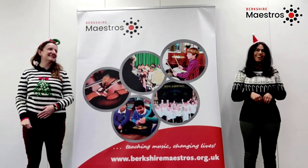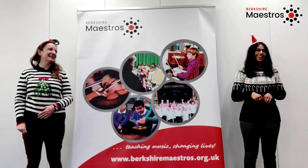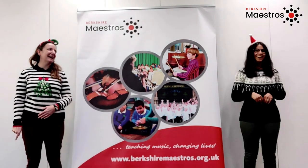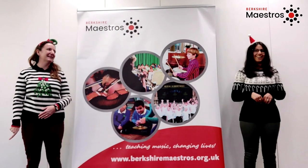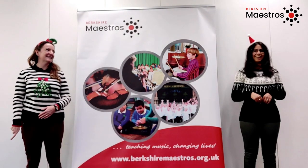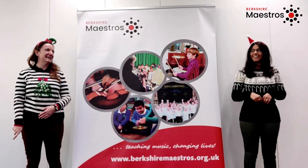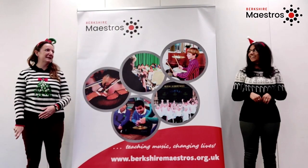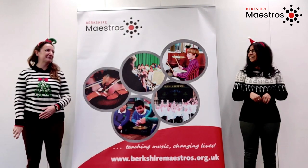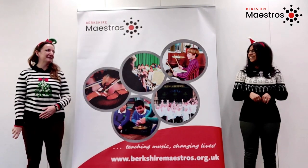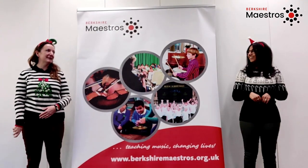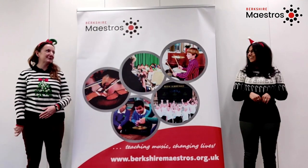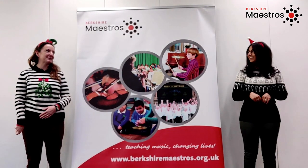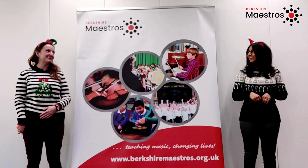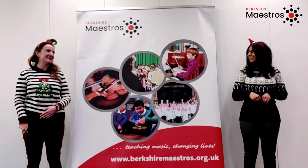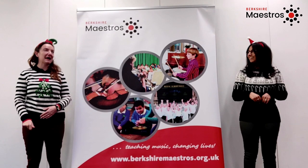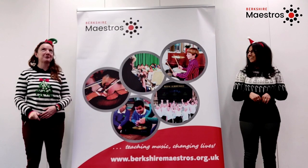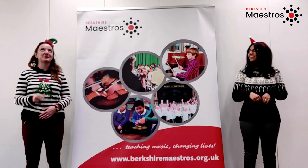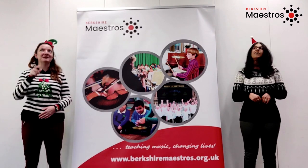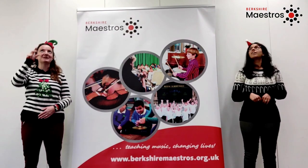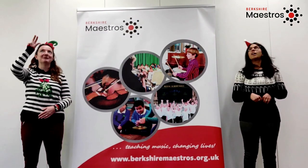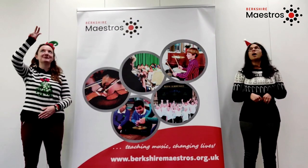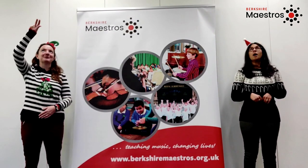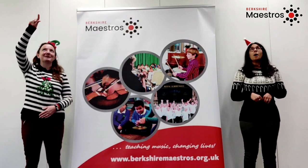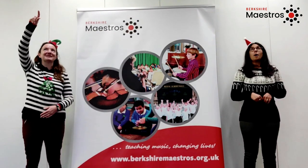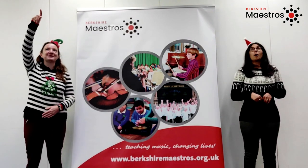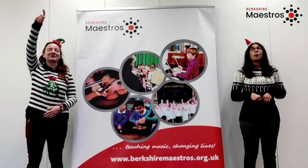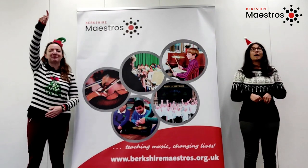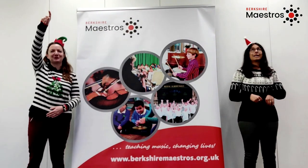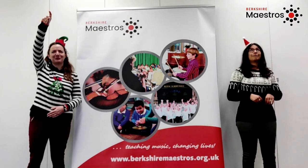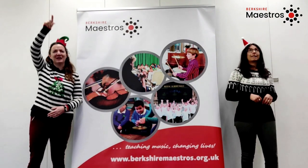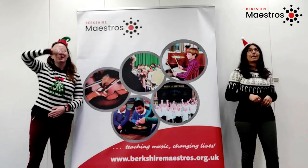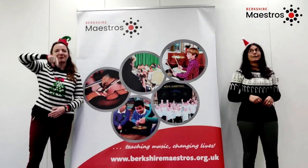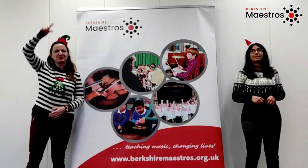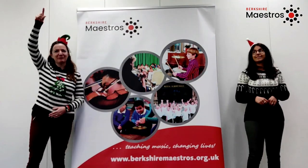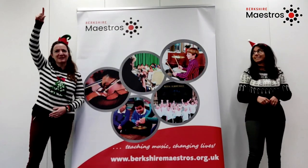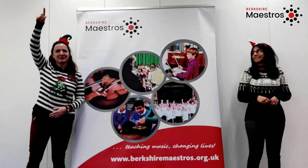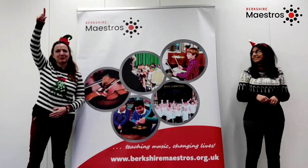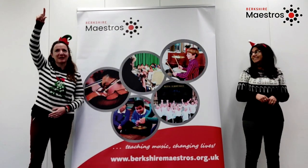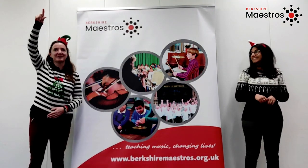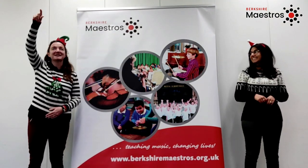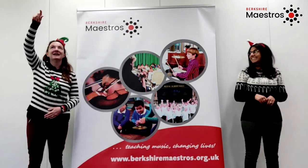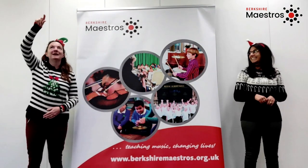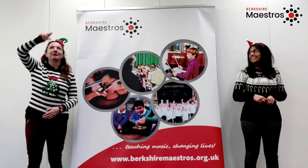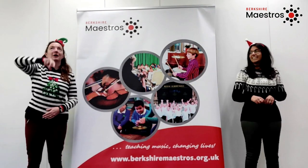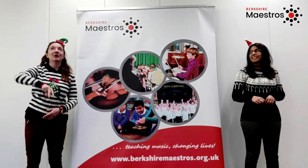Fantastic, and it's near to Christmas now, so we need to reach all the way to the top of the tree because we've eaten all the others. Here we go.